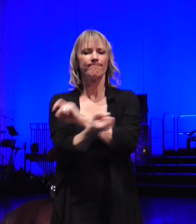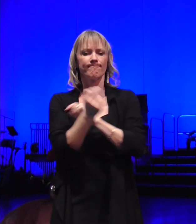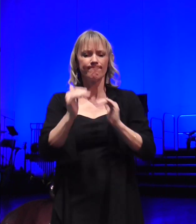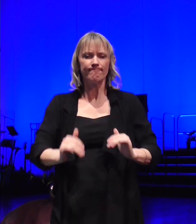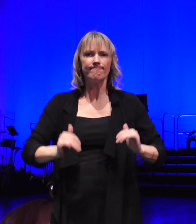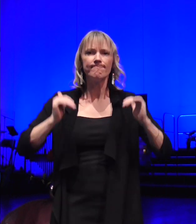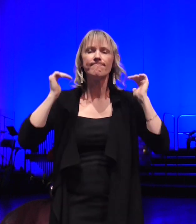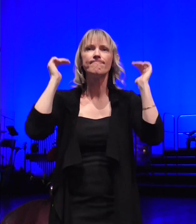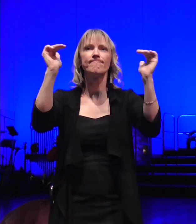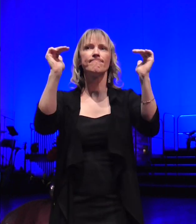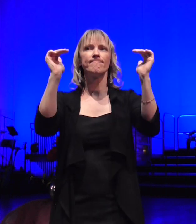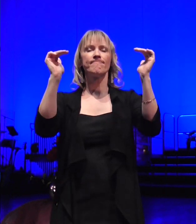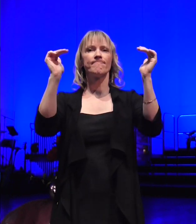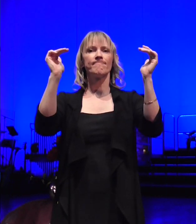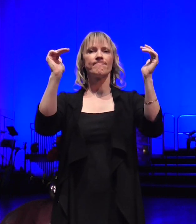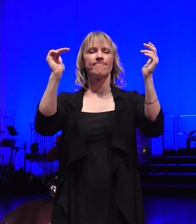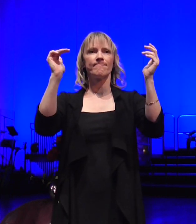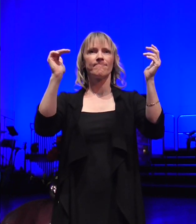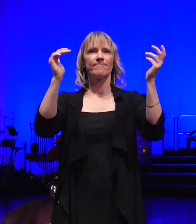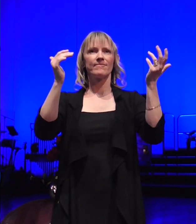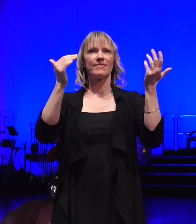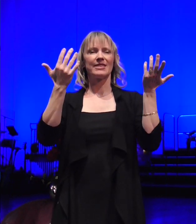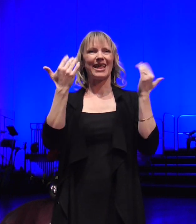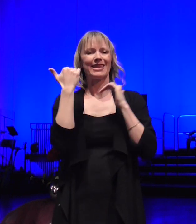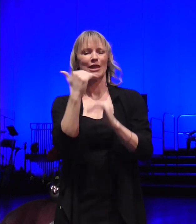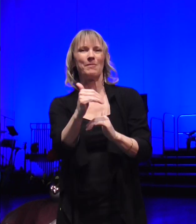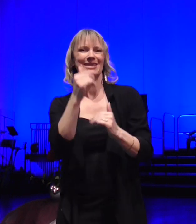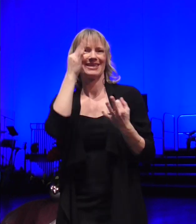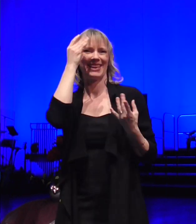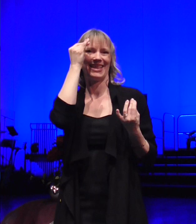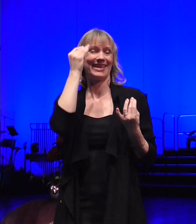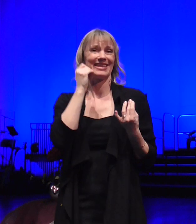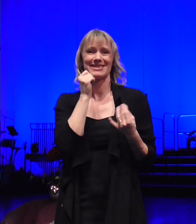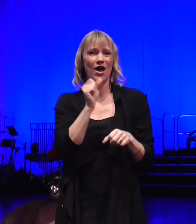the limiting, tired out thinking that isn't working anymore,